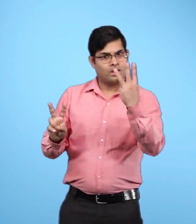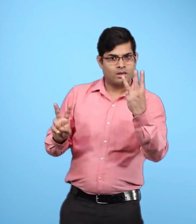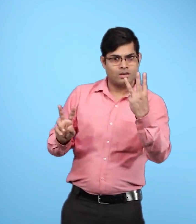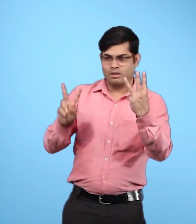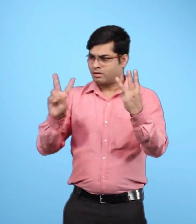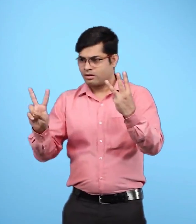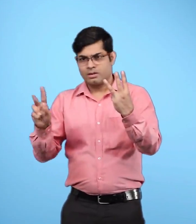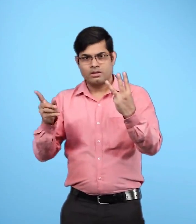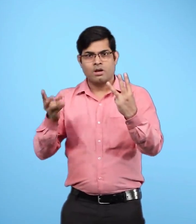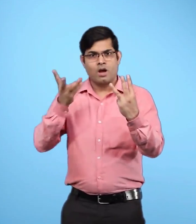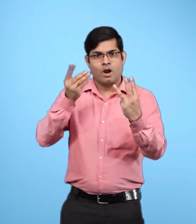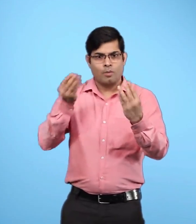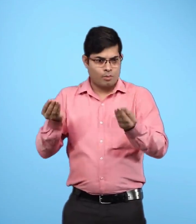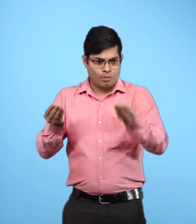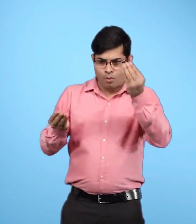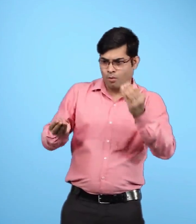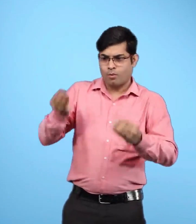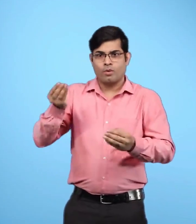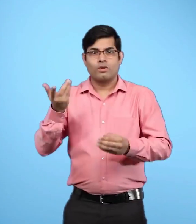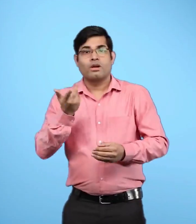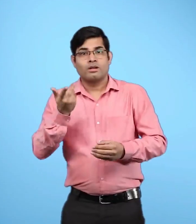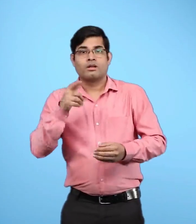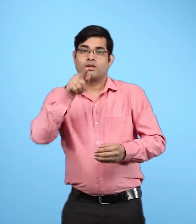The options are more or less.